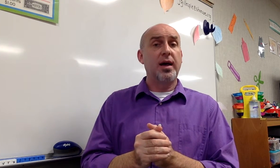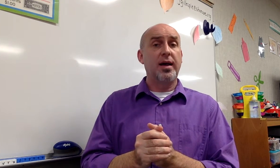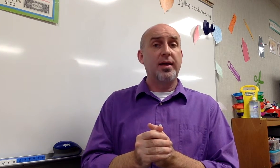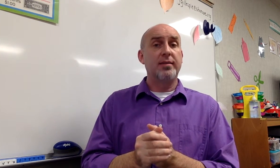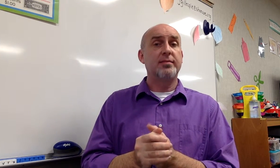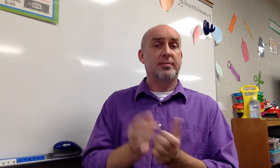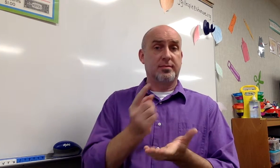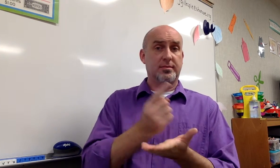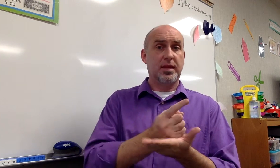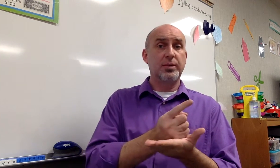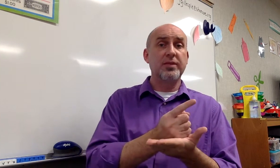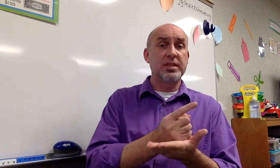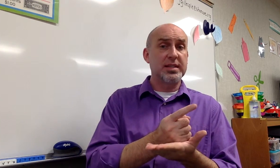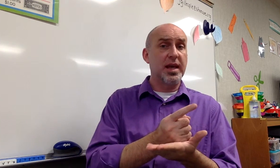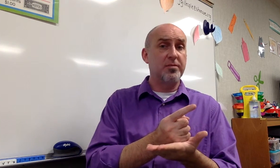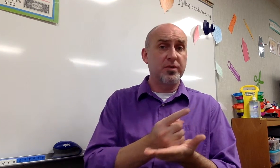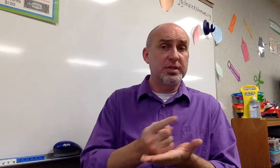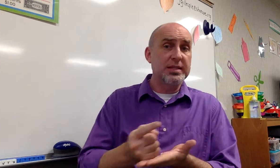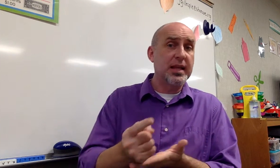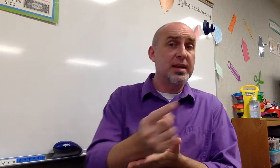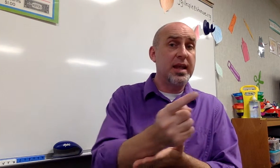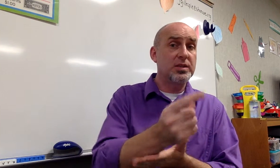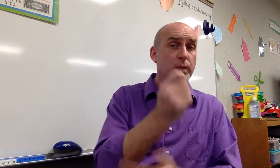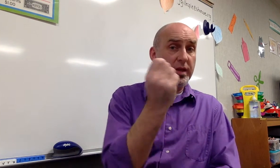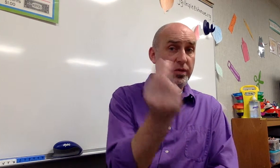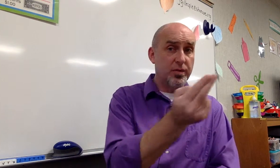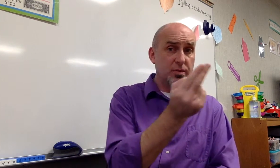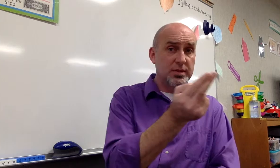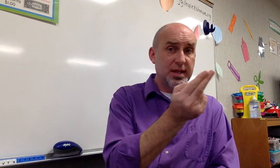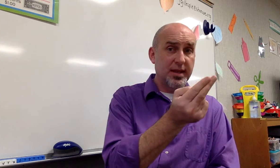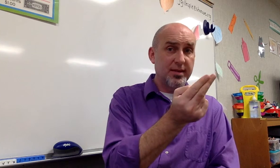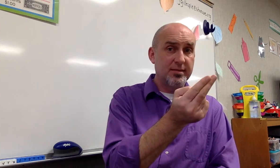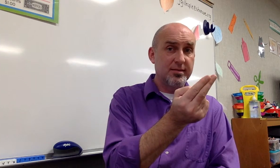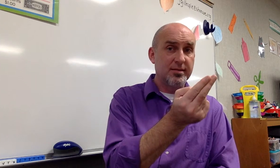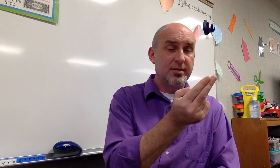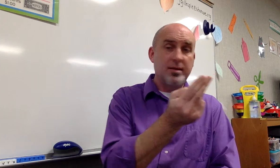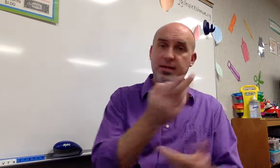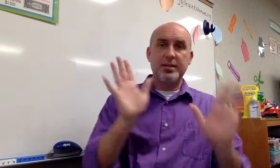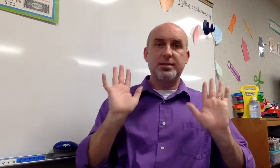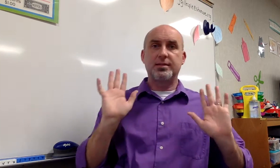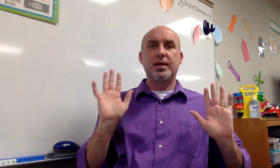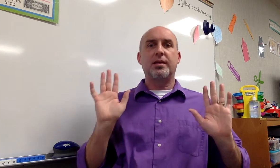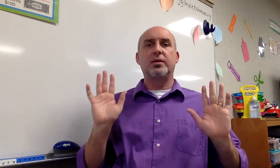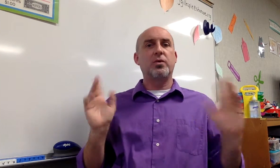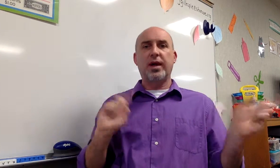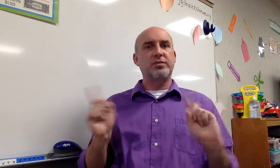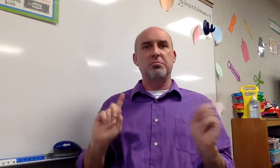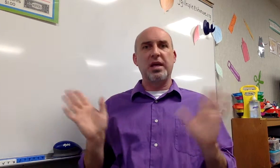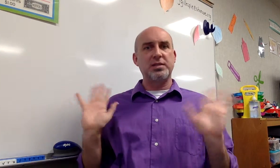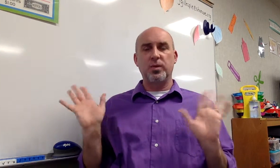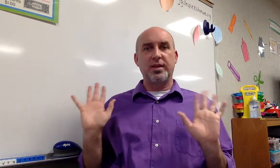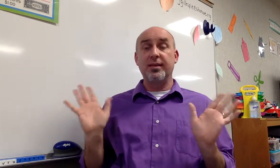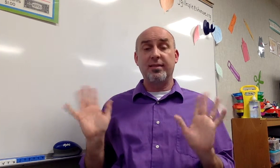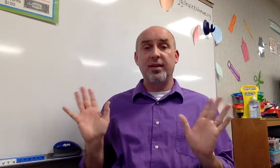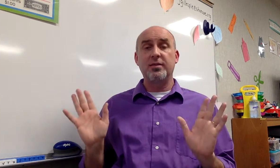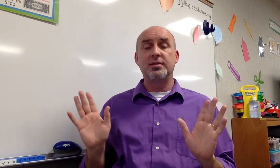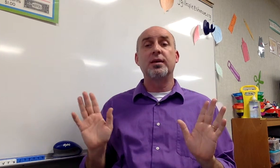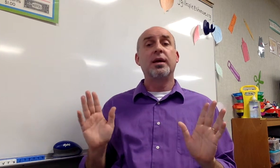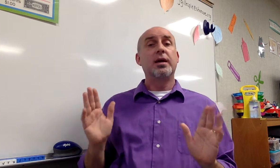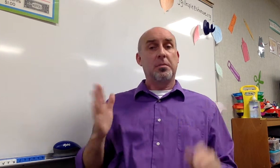would give the time first. I'd sign next week, Thursday, Now that's set. I don't have to mess with anything else.